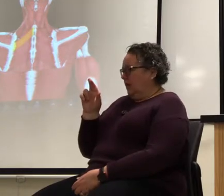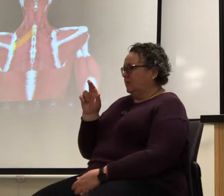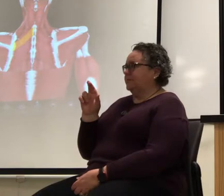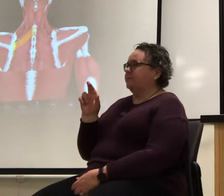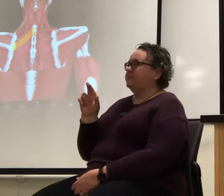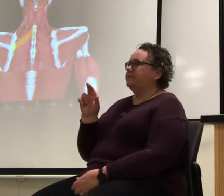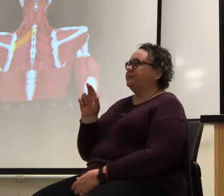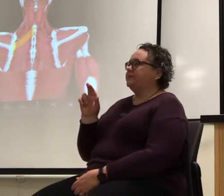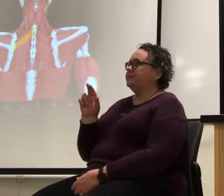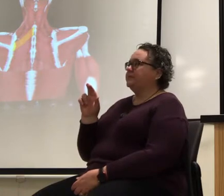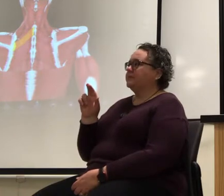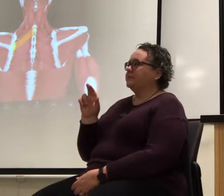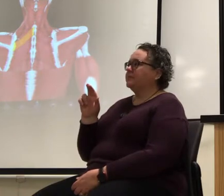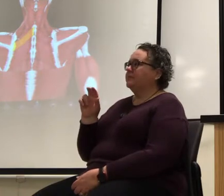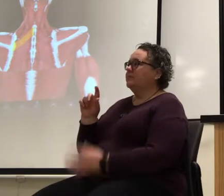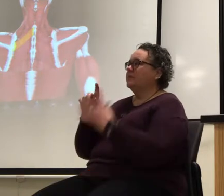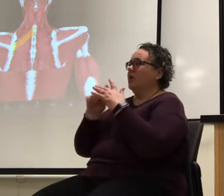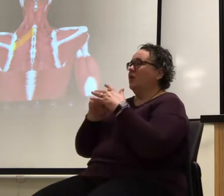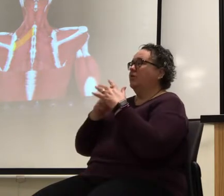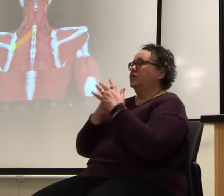originates